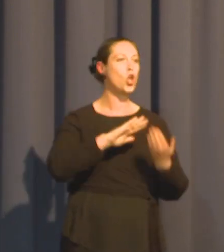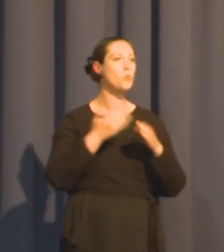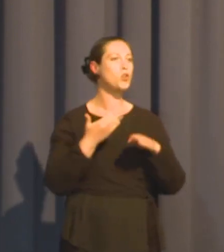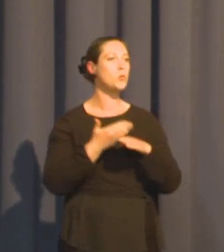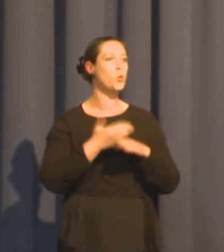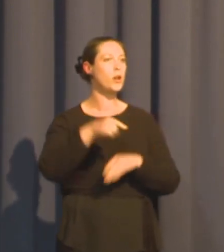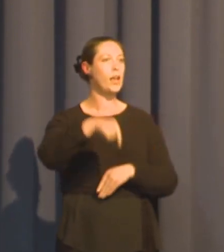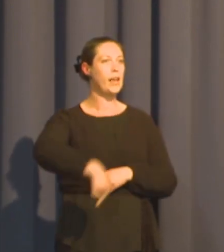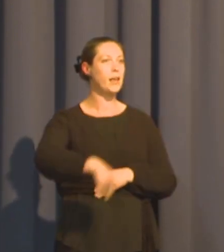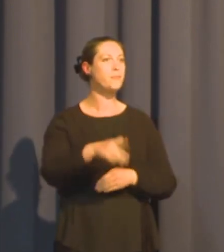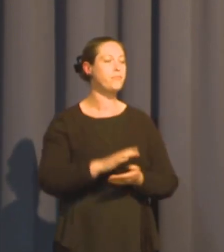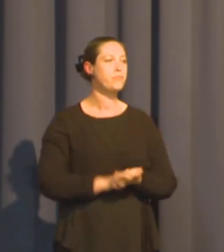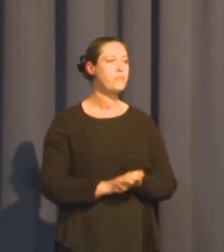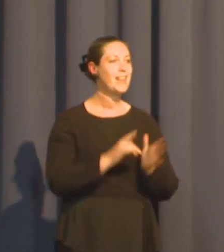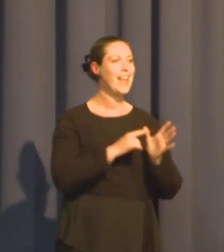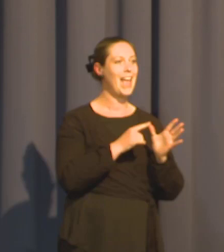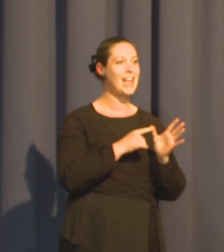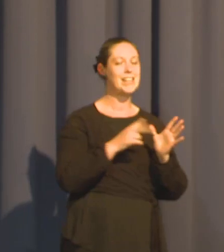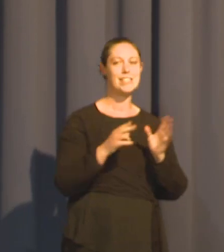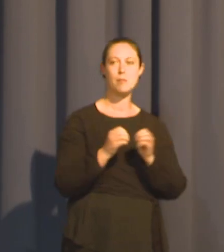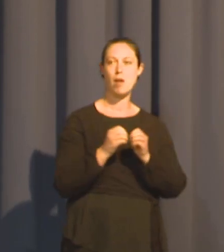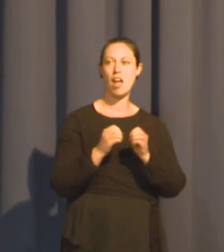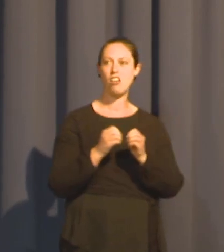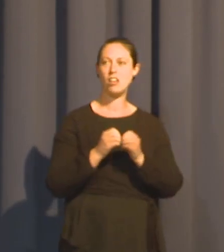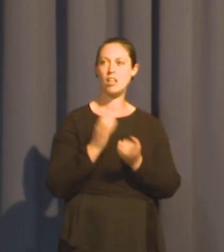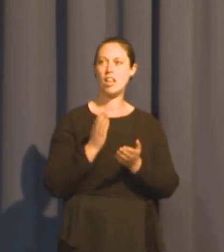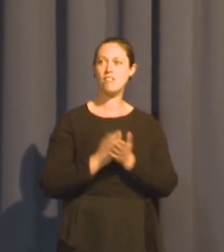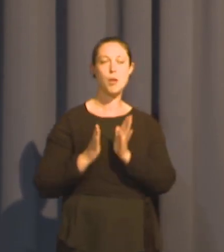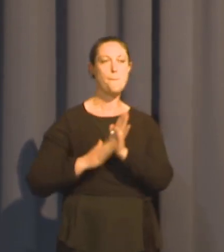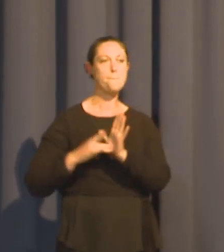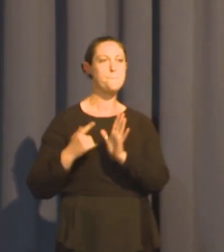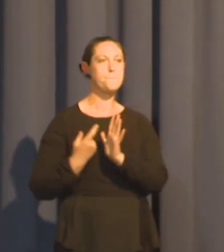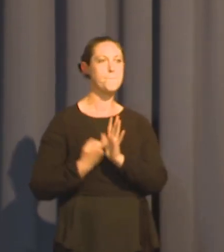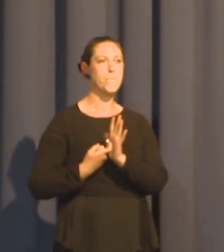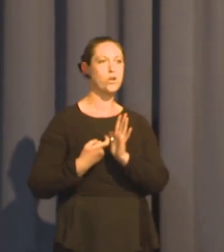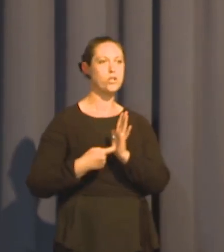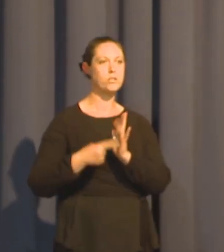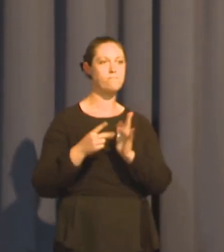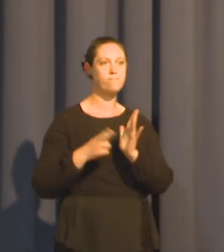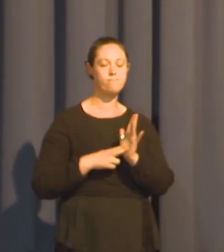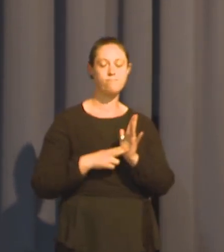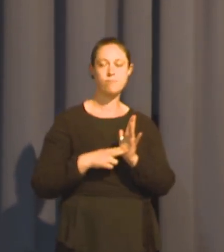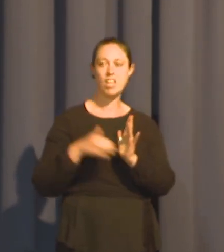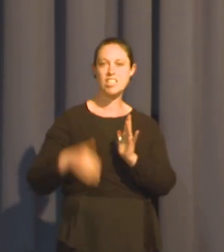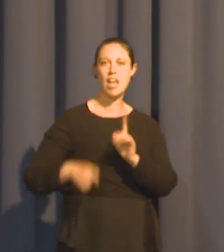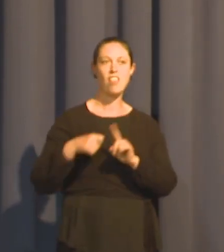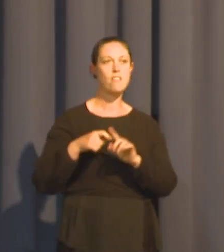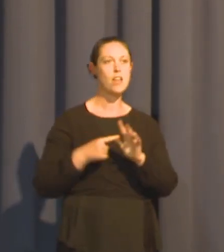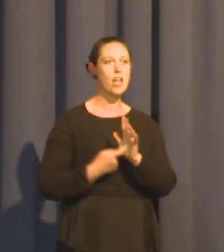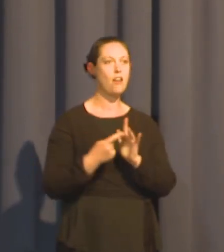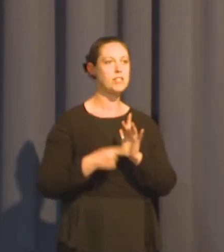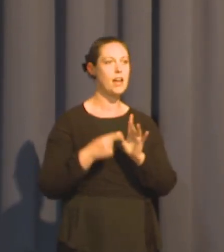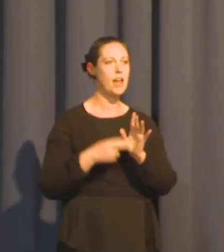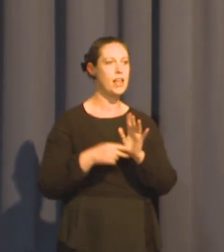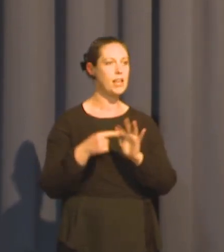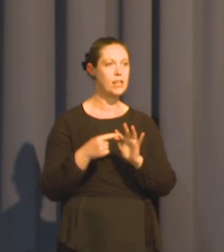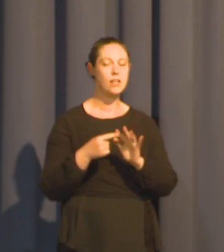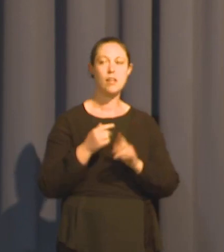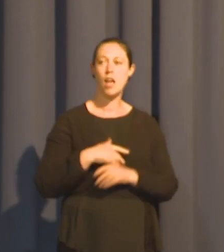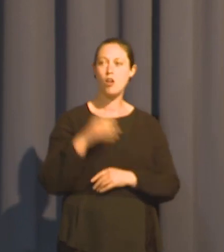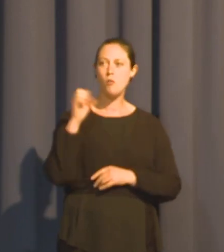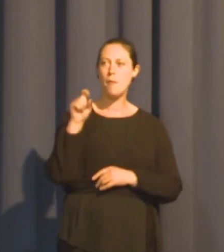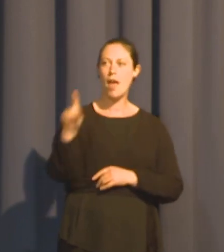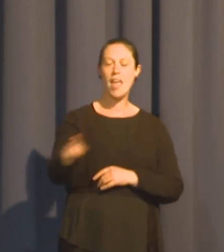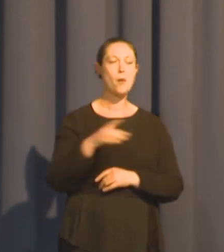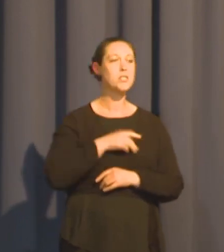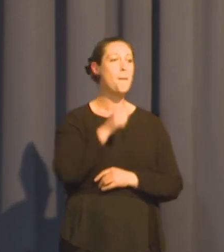Waikouaiti. Andy Barrett lives in Merton, just south of Karitane, and those who were here at the last meeting will remember Andy as